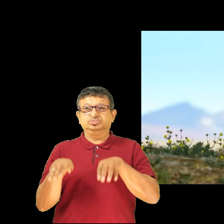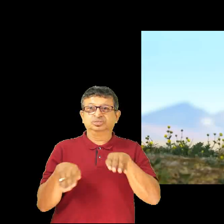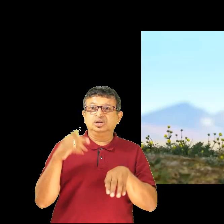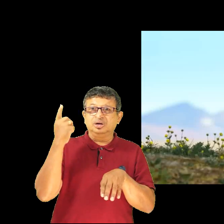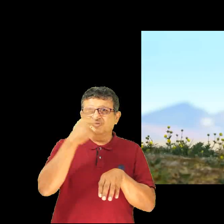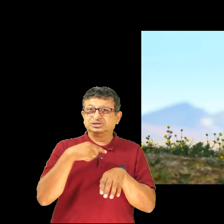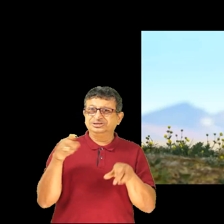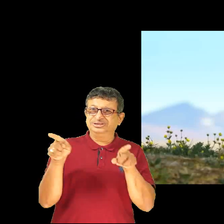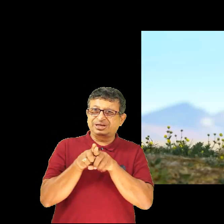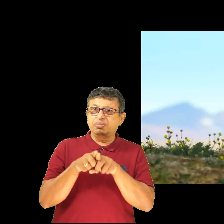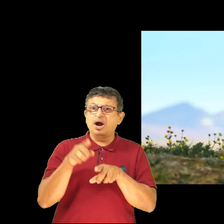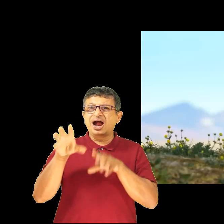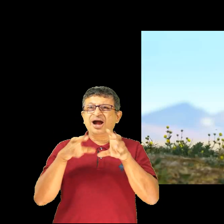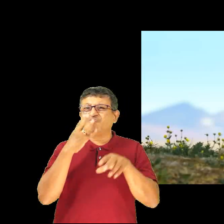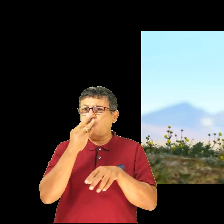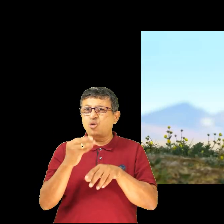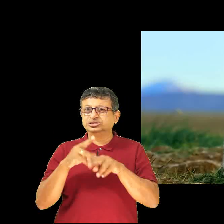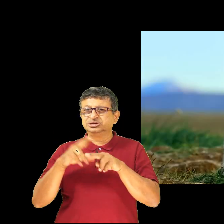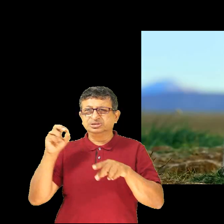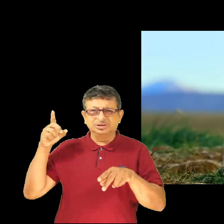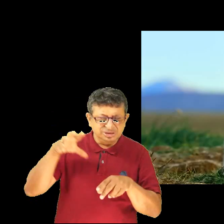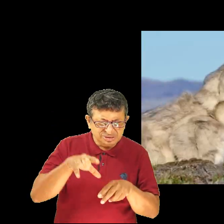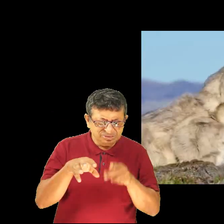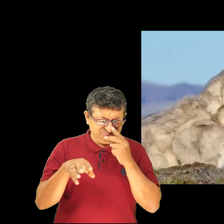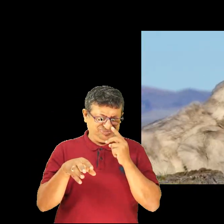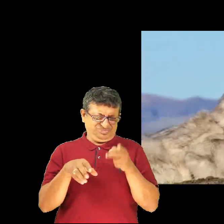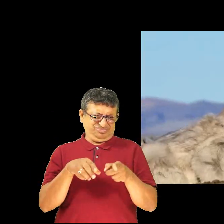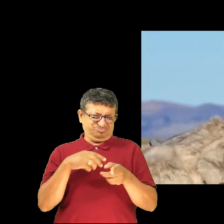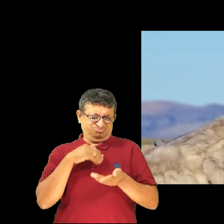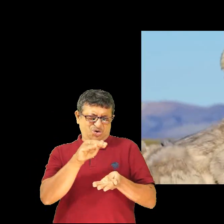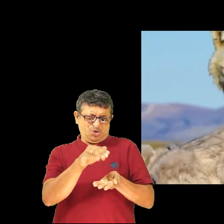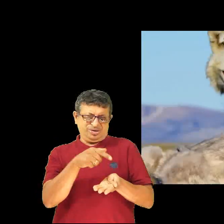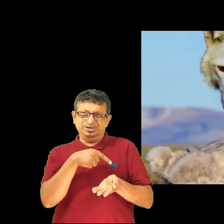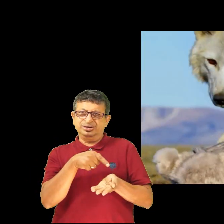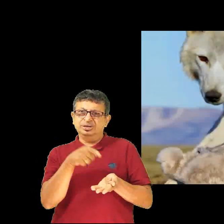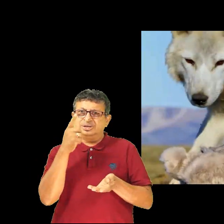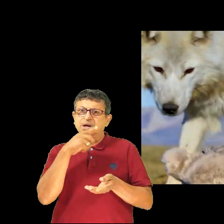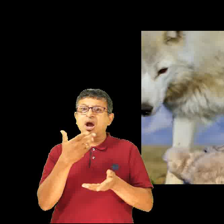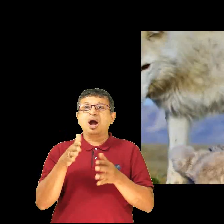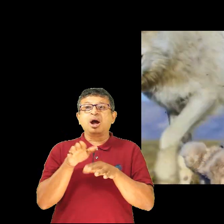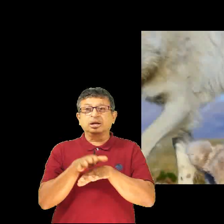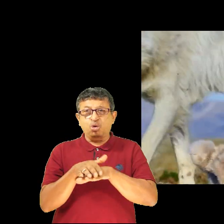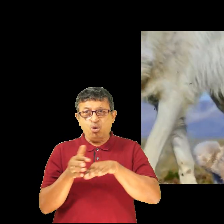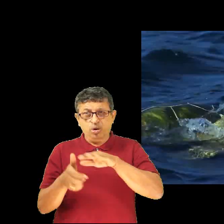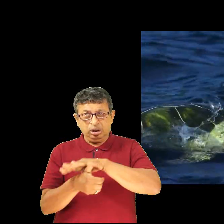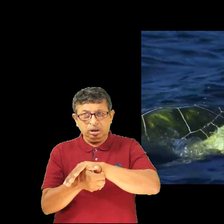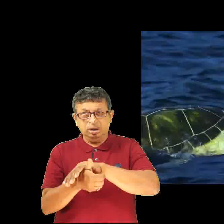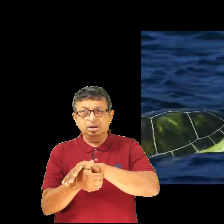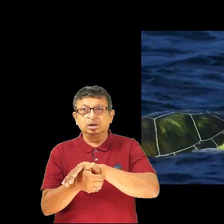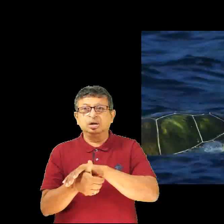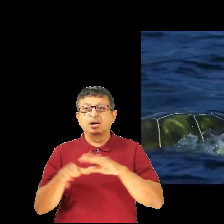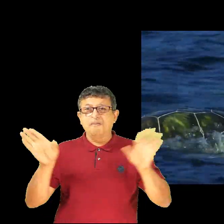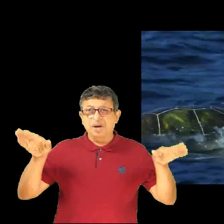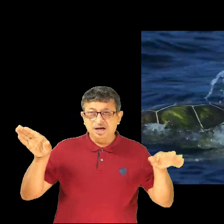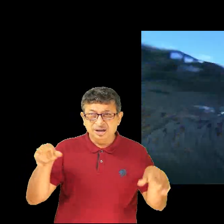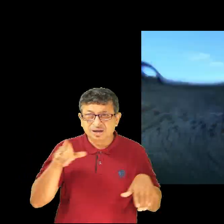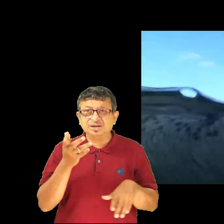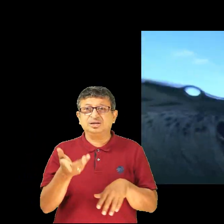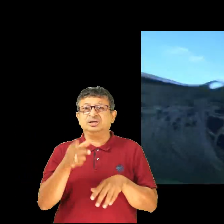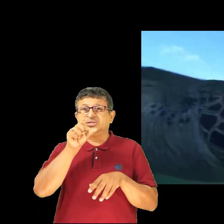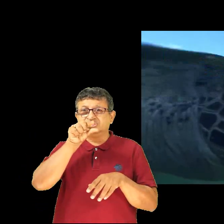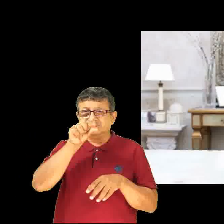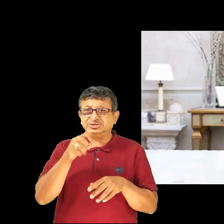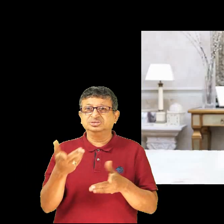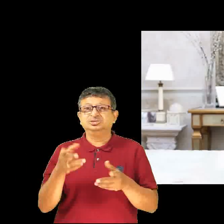Animals are often very smart at distinguishing real from robot animals, but the latest efforts have made robots look as real as they can be and can easily blend with their